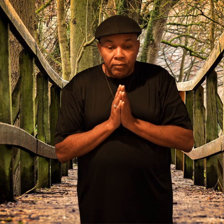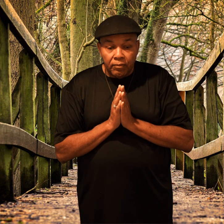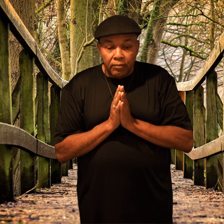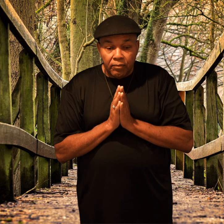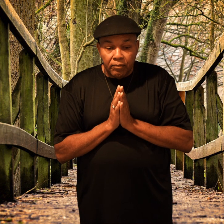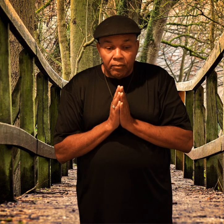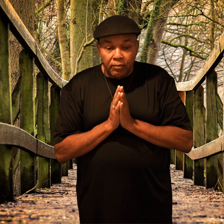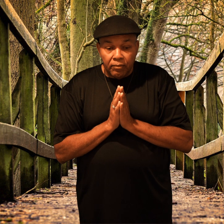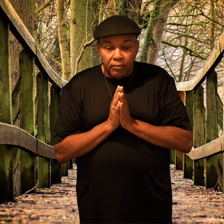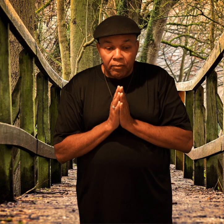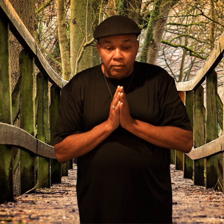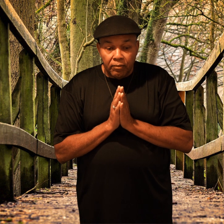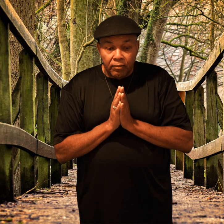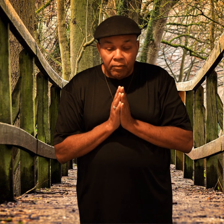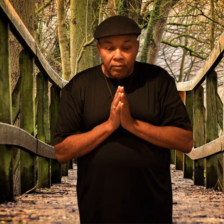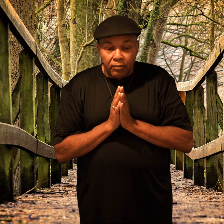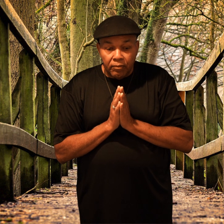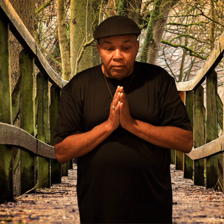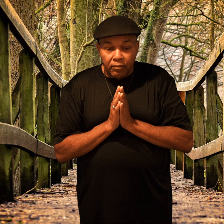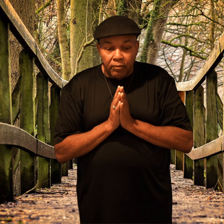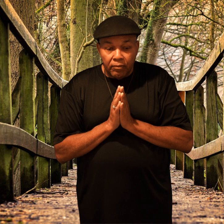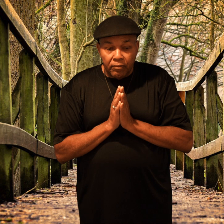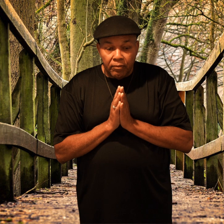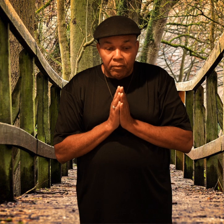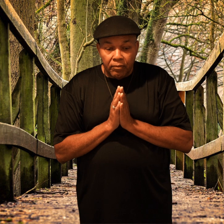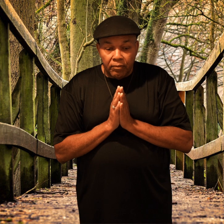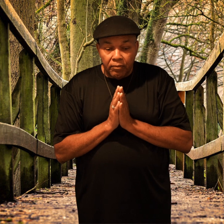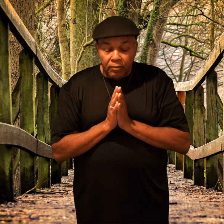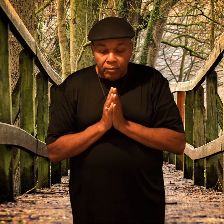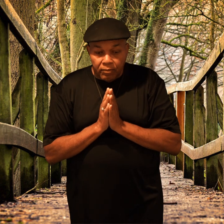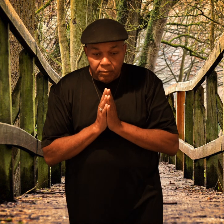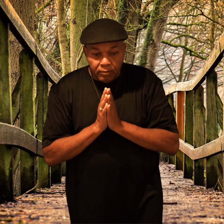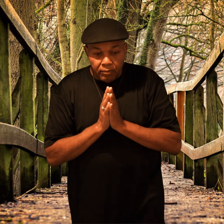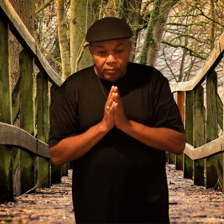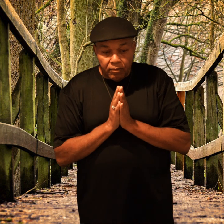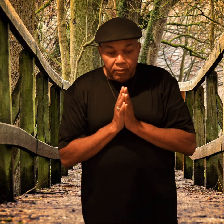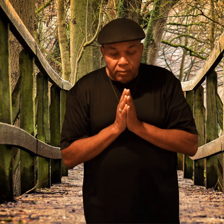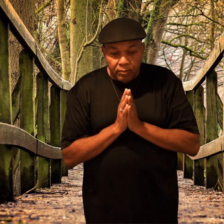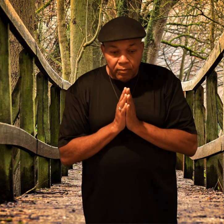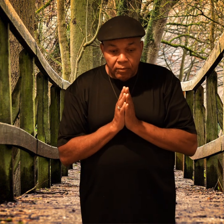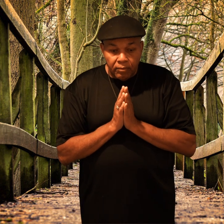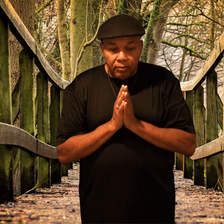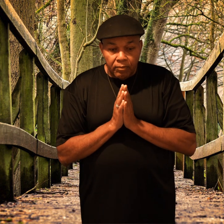Coming into center, in prayer hands, with your feet together,